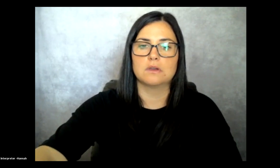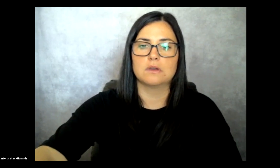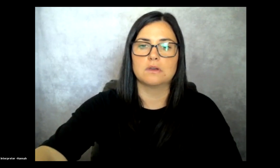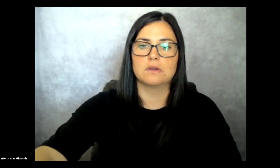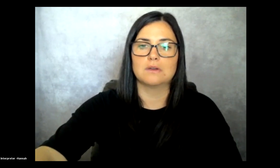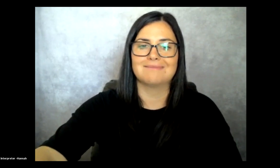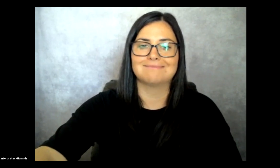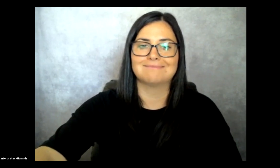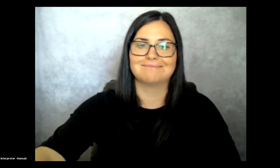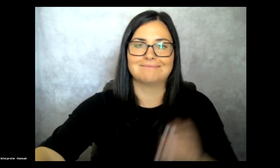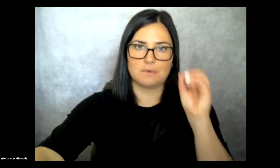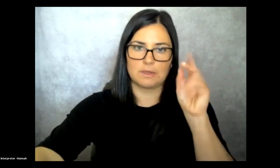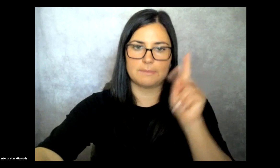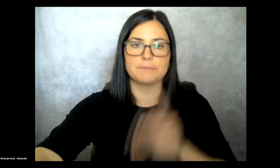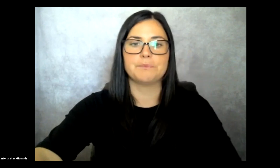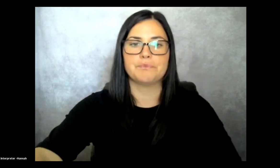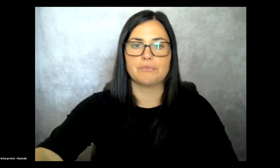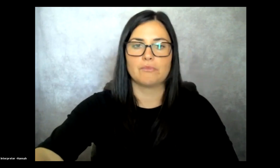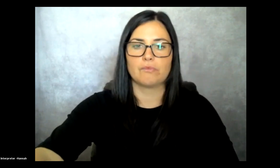Okay.